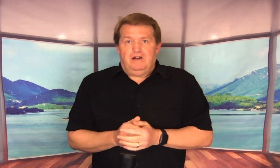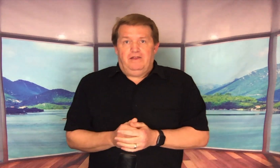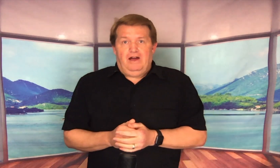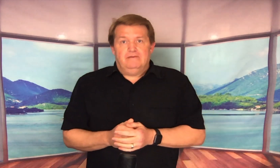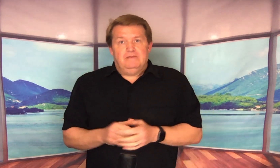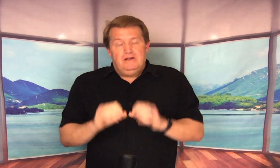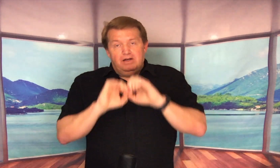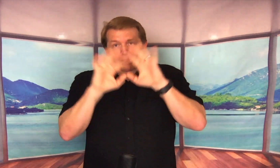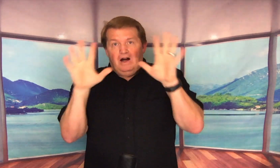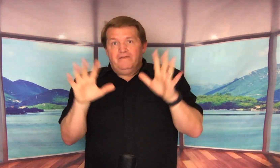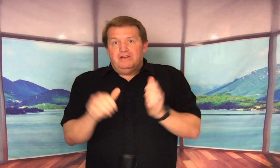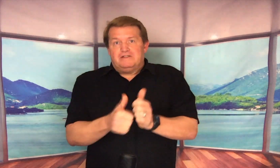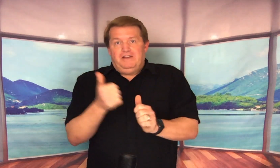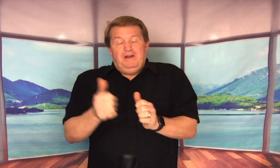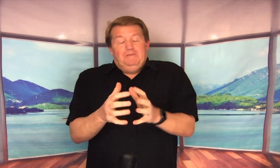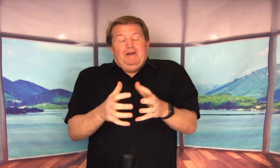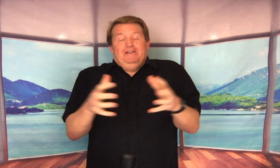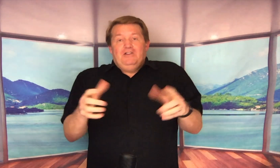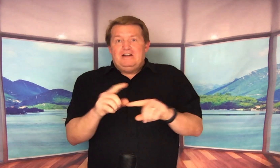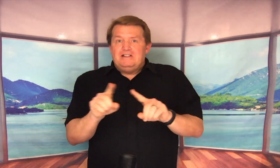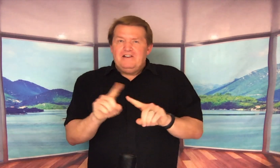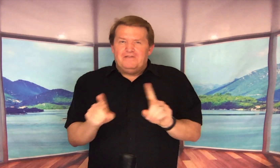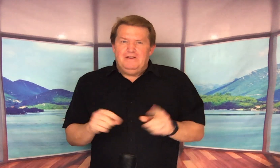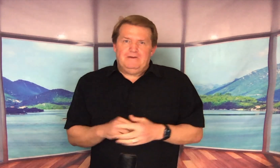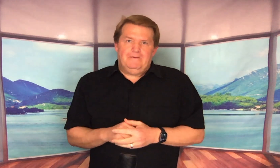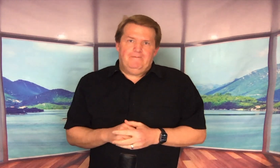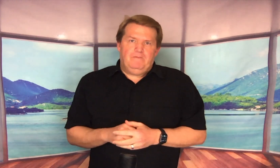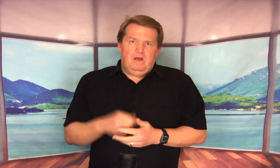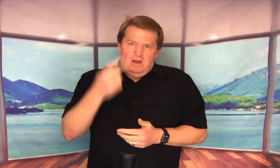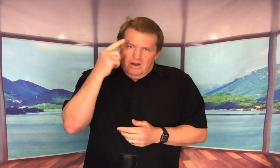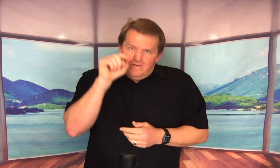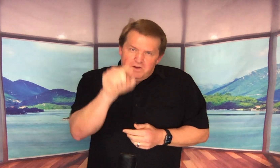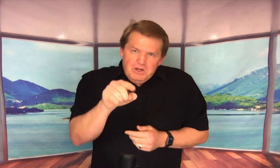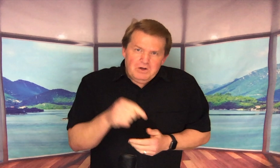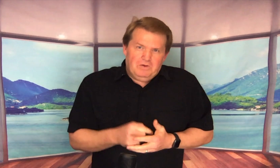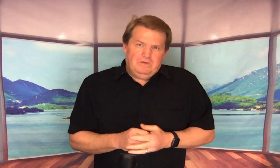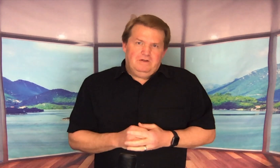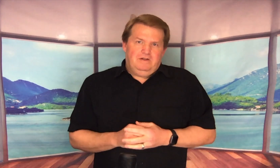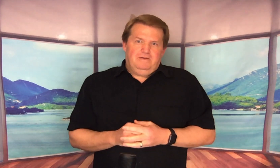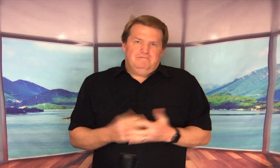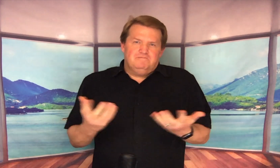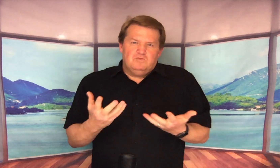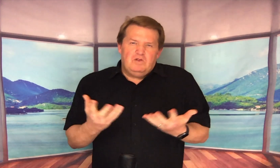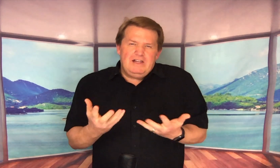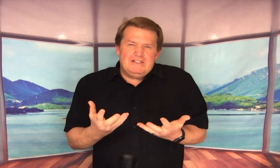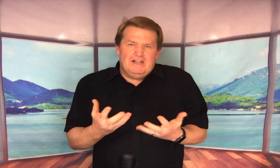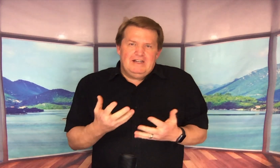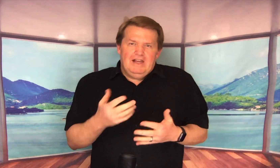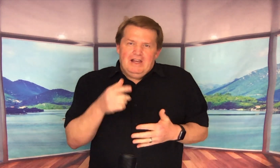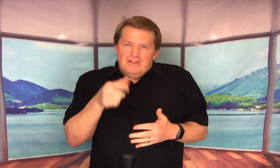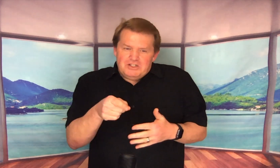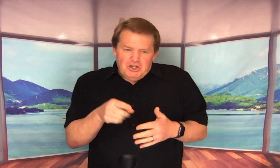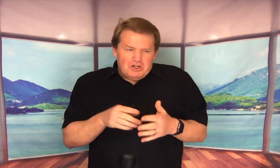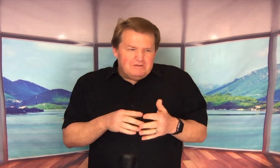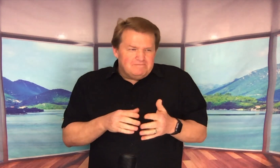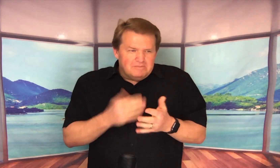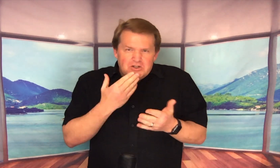that. Obviously, it made a lot of difference. For you, what is it that you're good